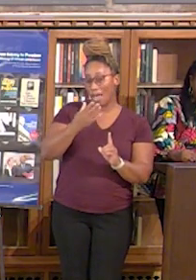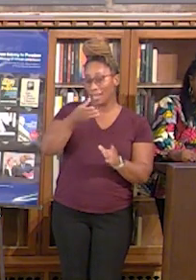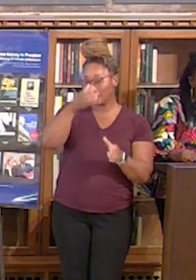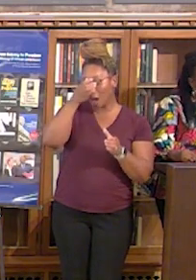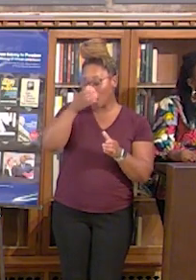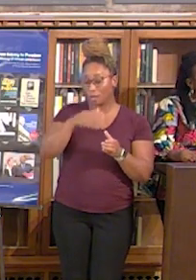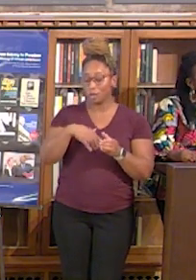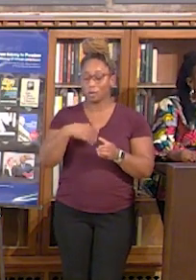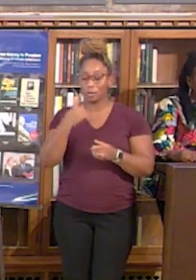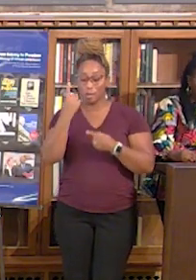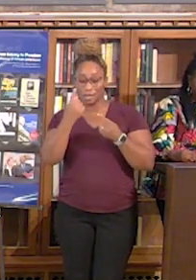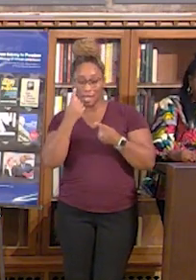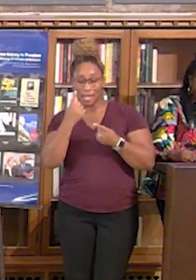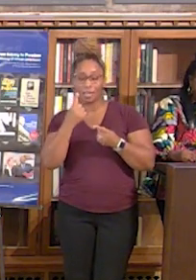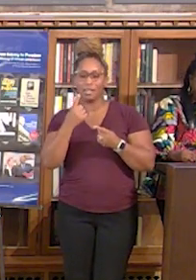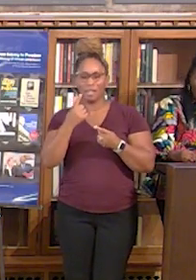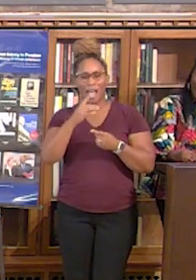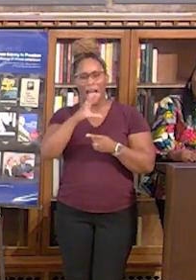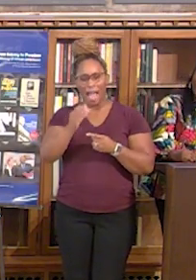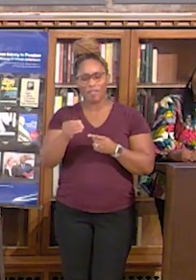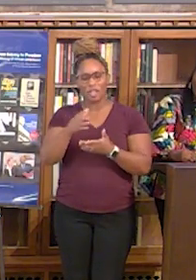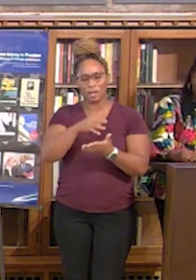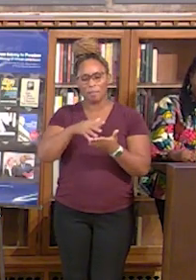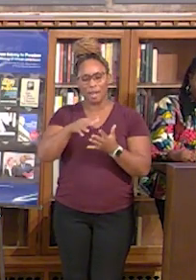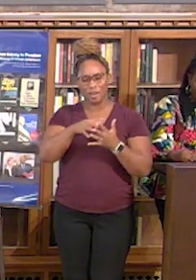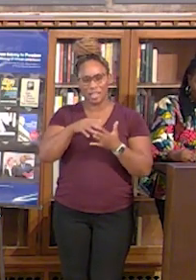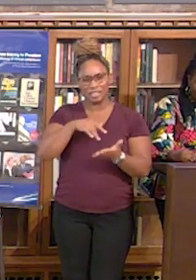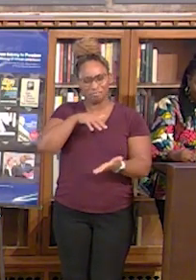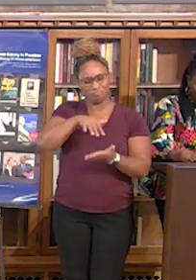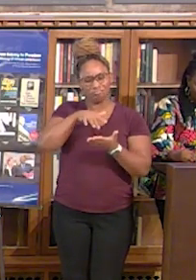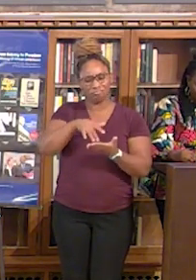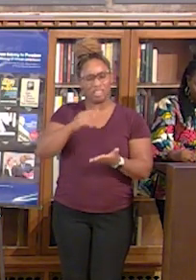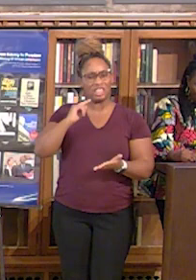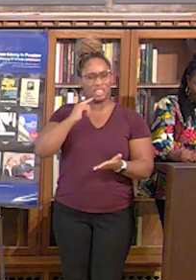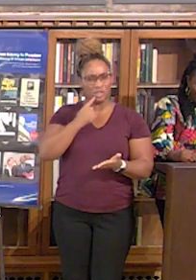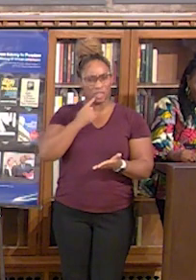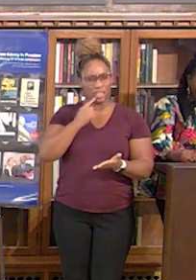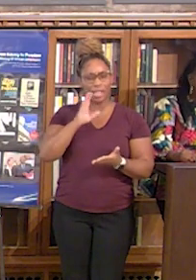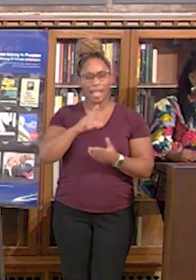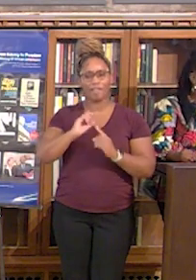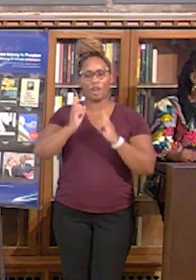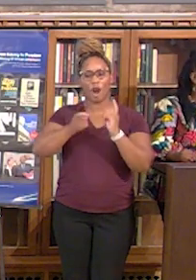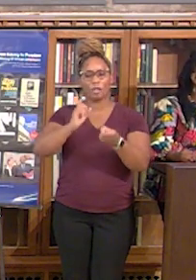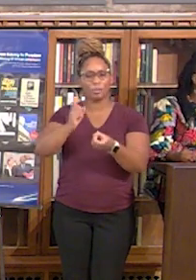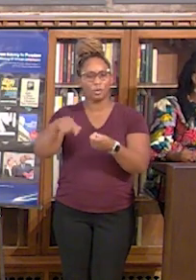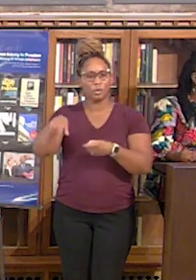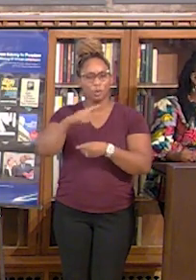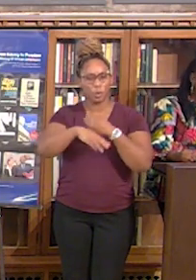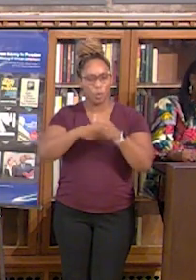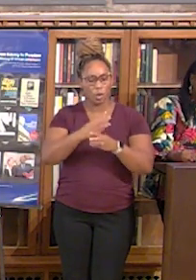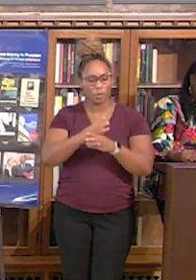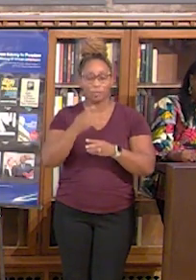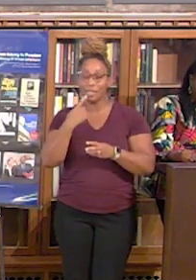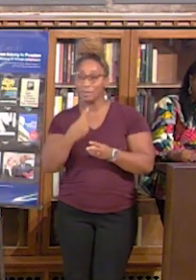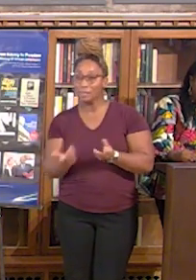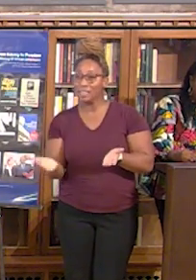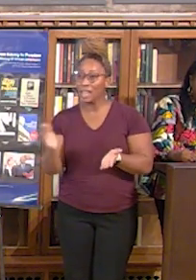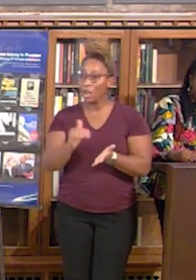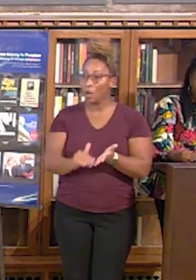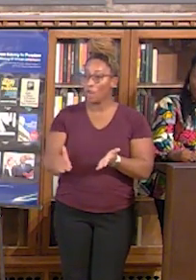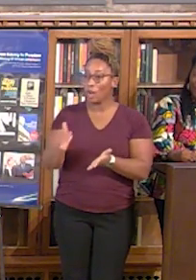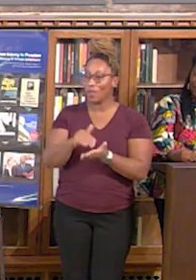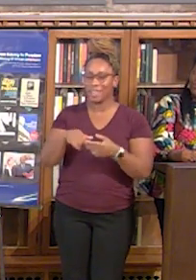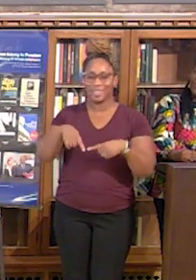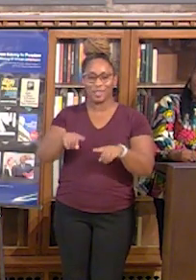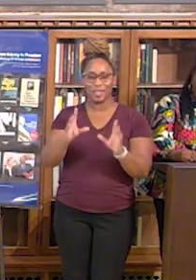seriously the study of African-Americans and their contributions to the world it has been said over and over again throughout